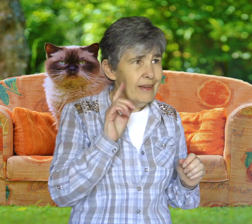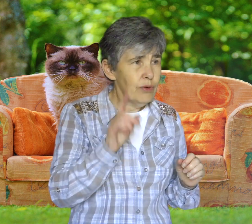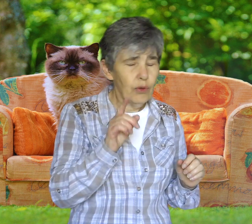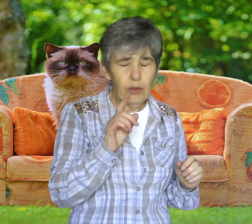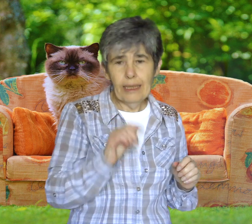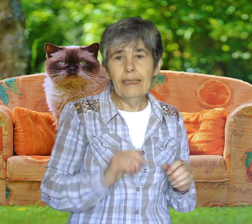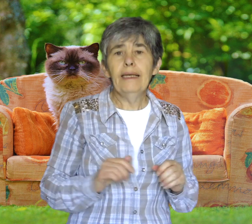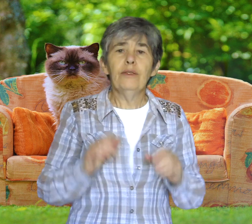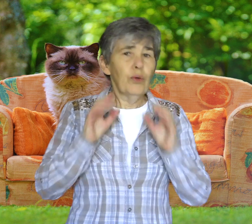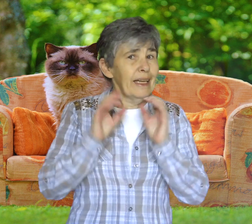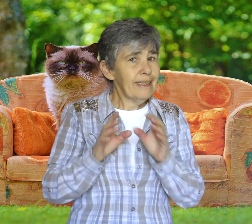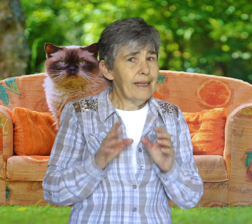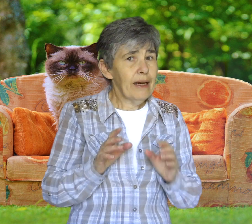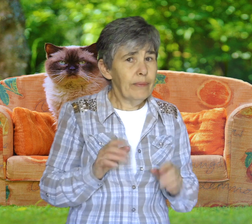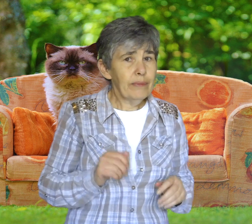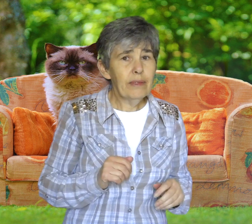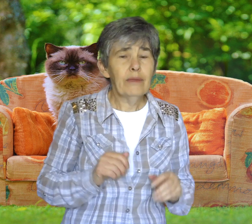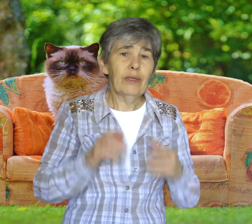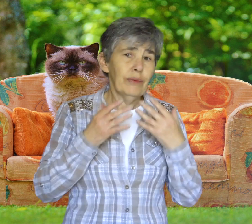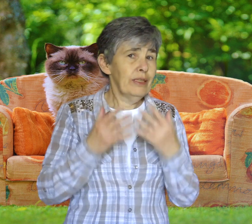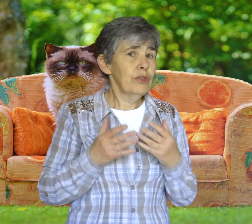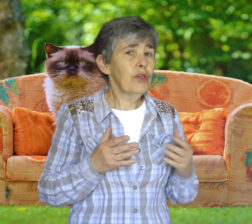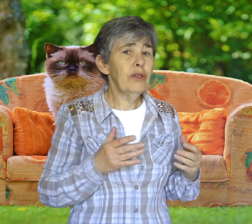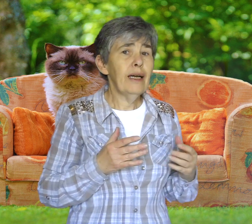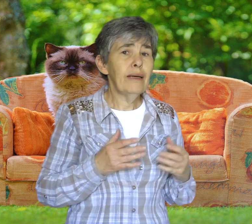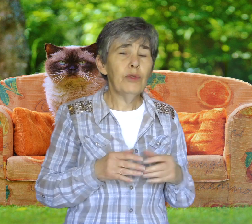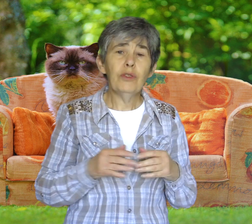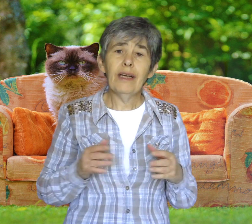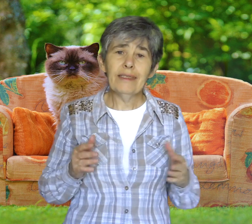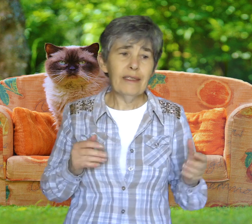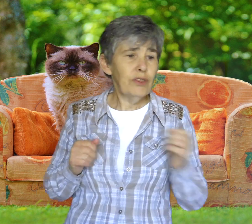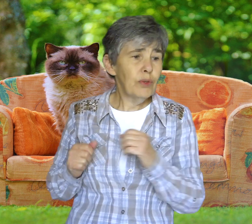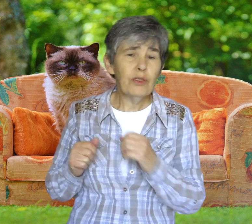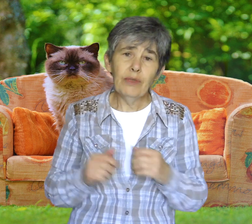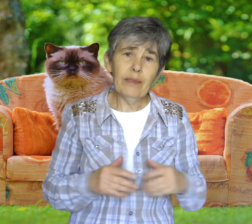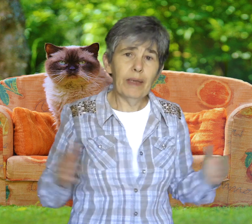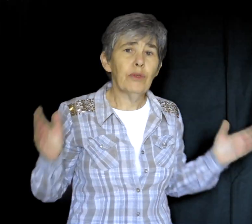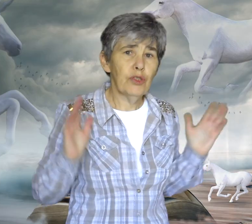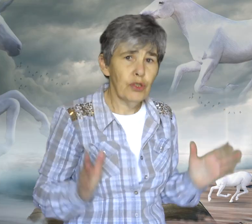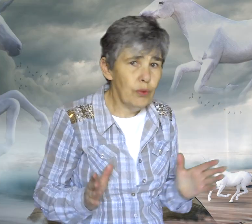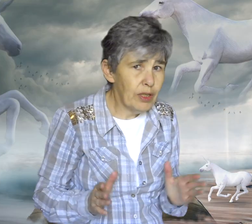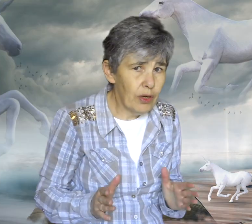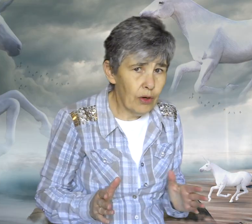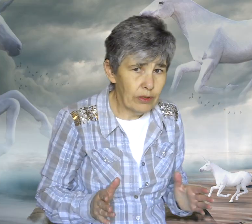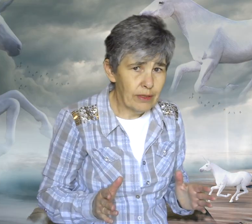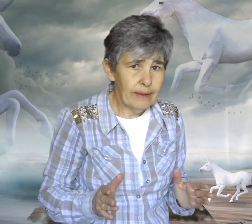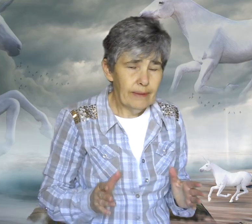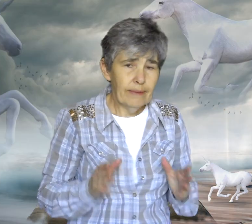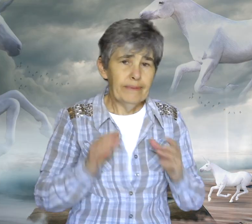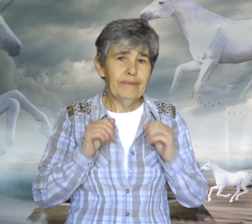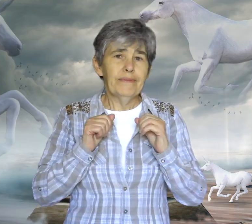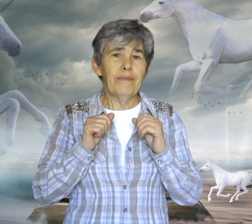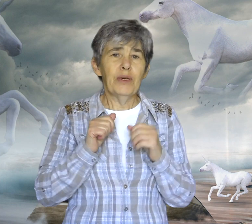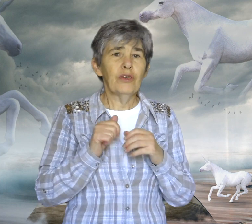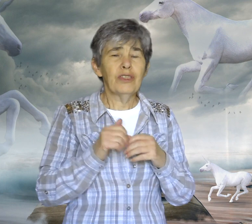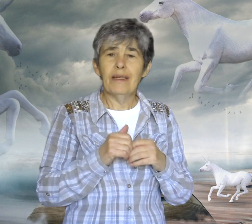know. So next time, when I read her a story, I'm going to ask if she wants to read about unicorns, because they're